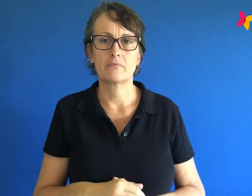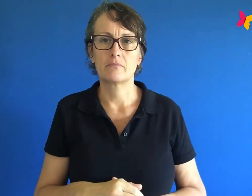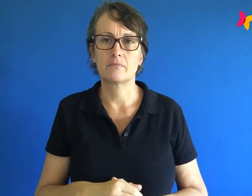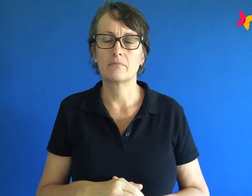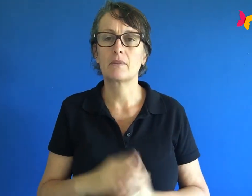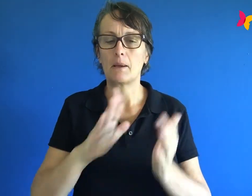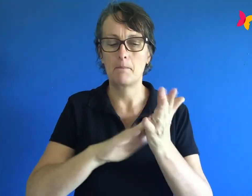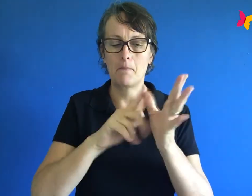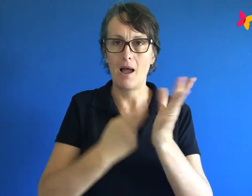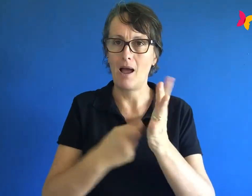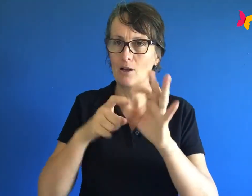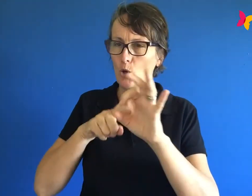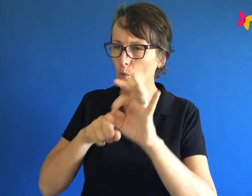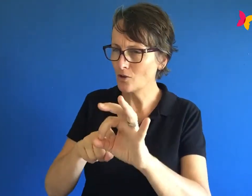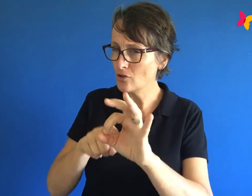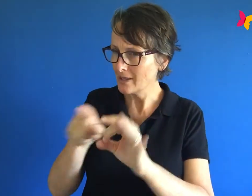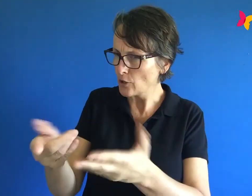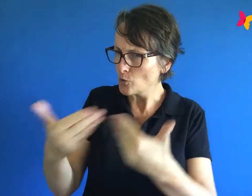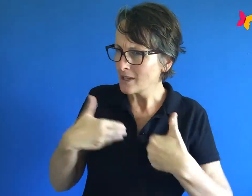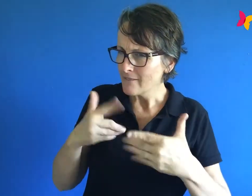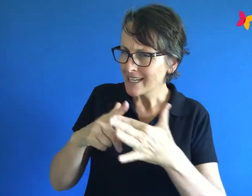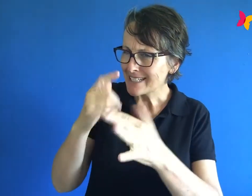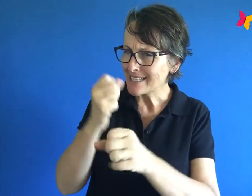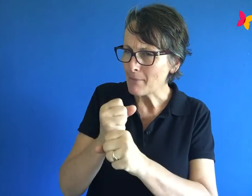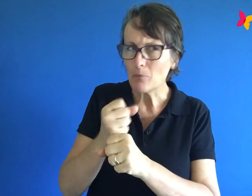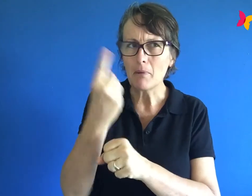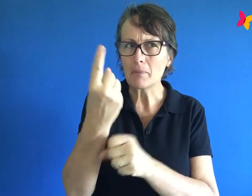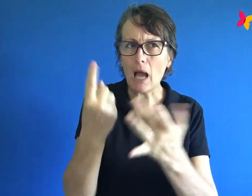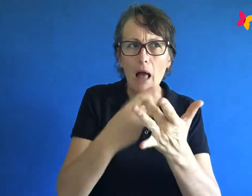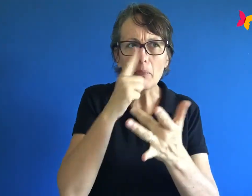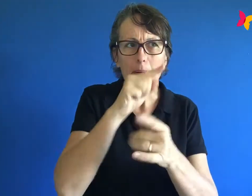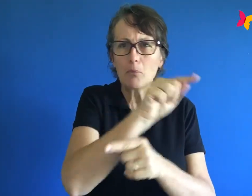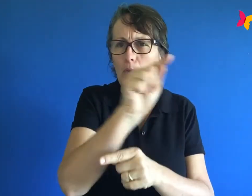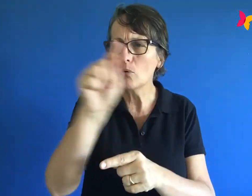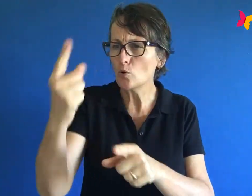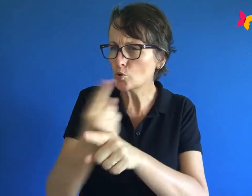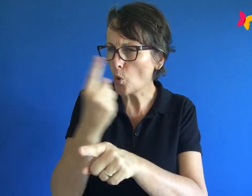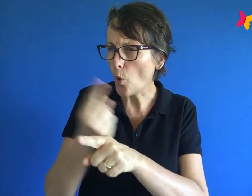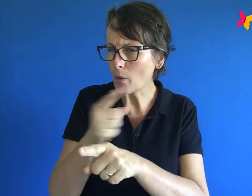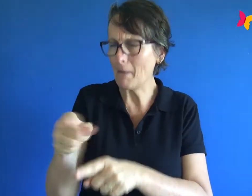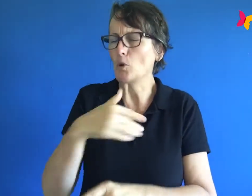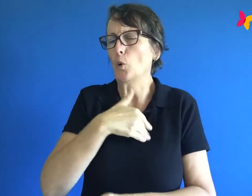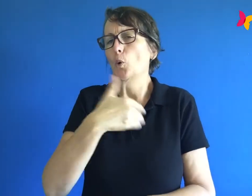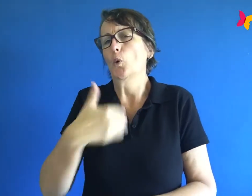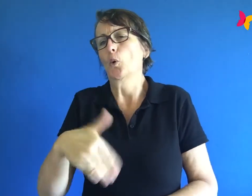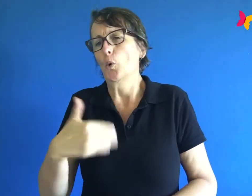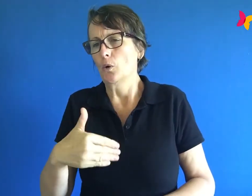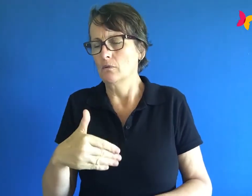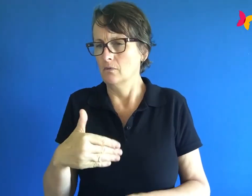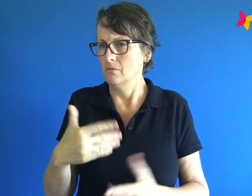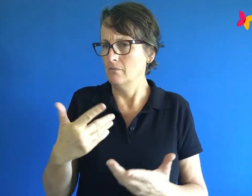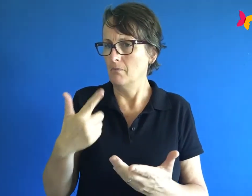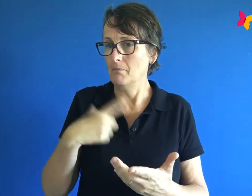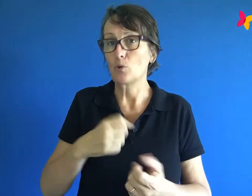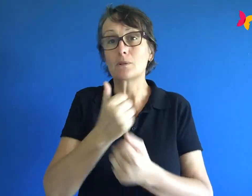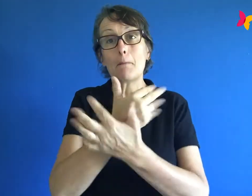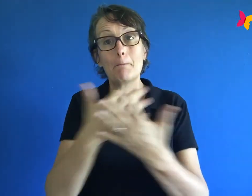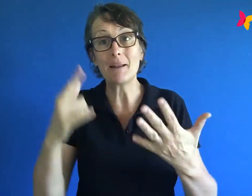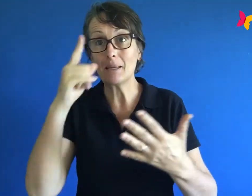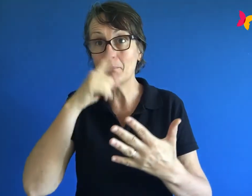that might have been said that was hurtful? The reason I asked you is very specific, because lots of people, when they know somebody going through a